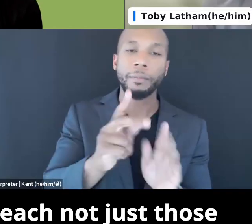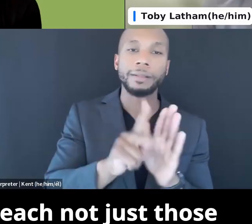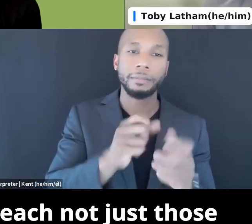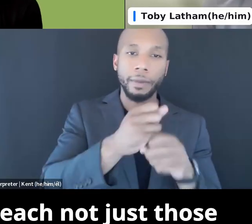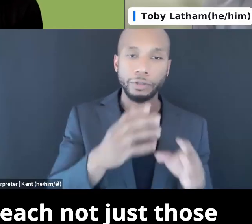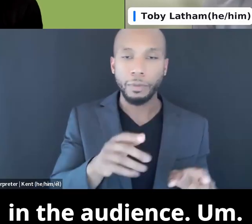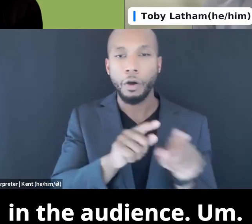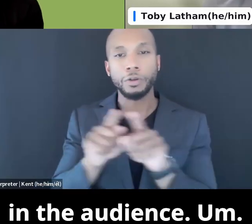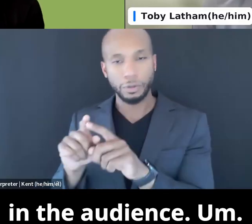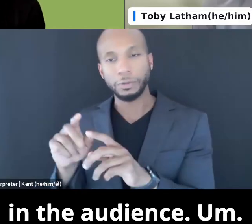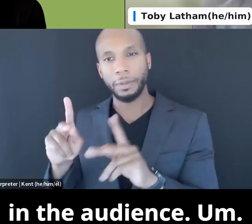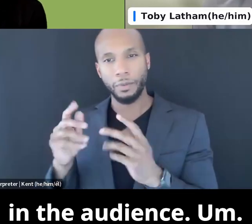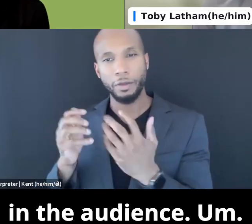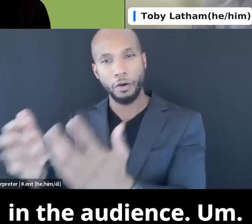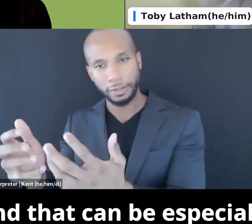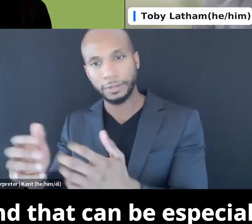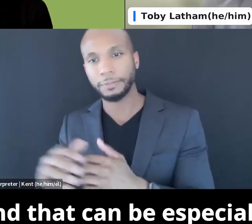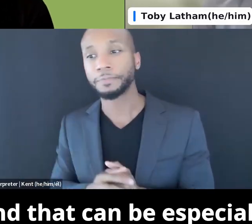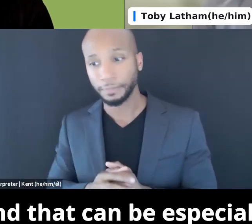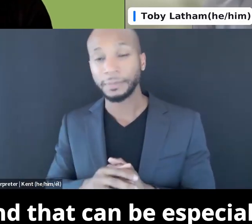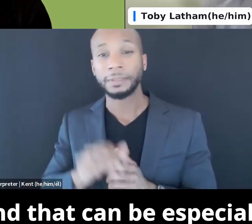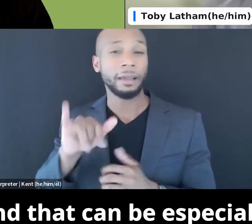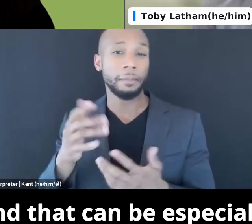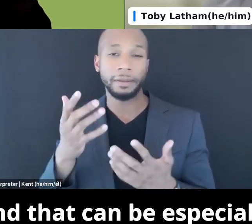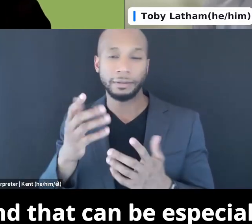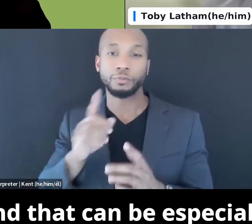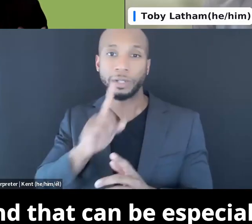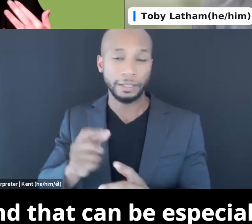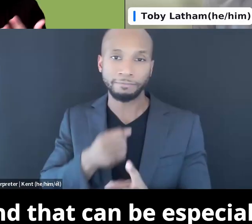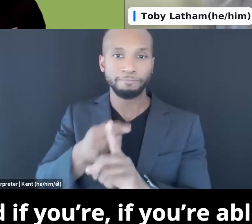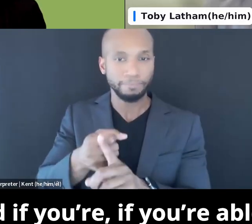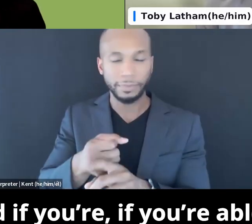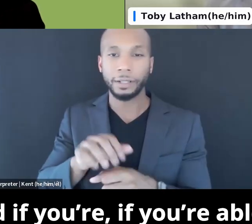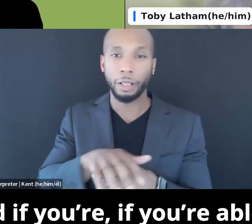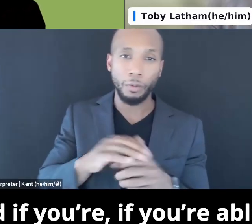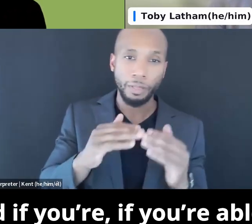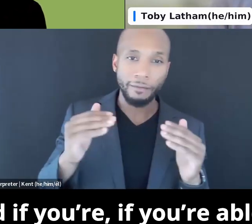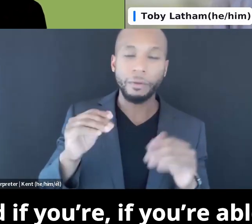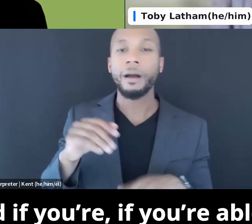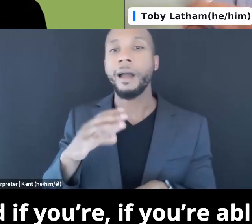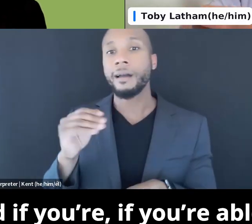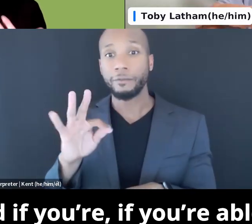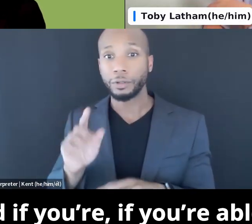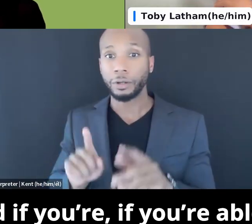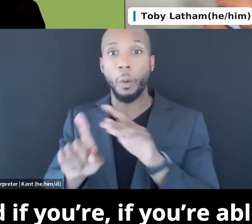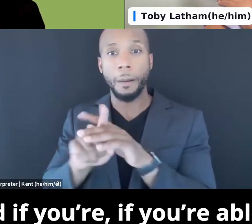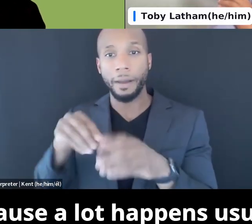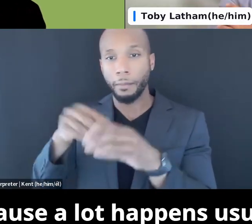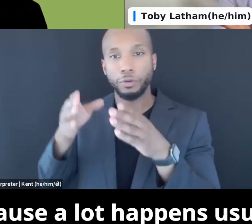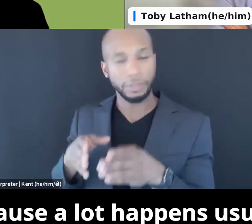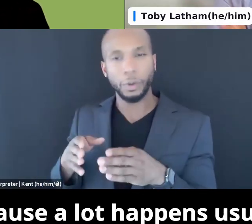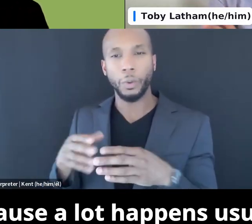but also those in the audience. And that can be especially effective at the local level. And if you're able to be there in person as